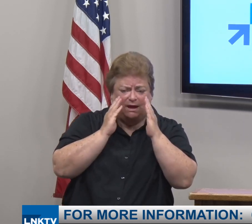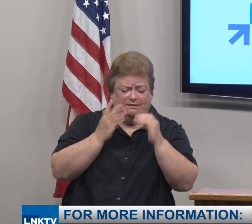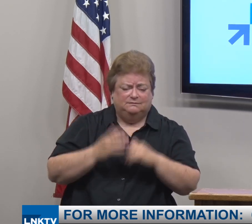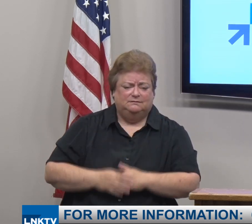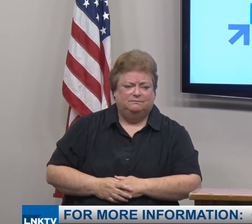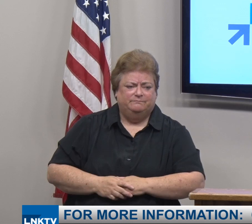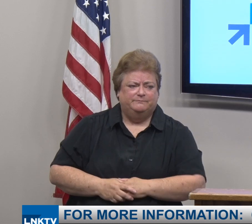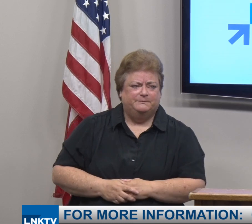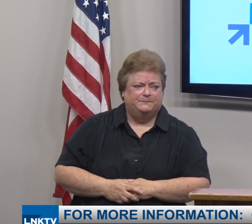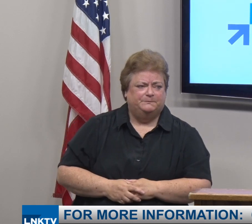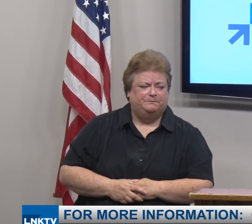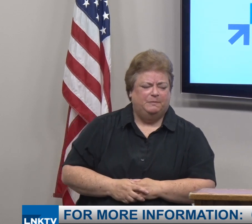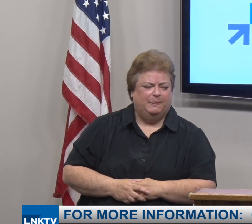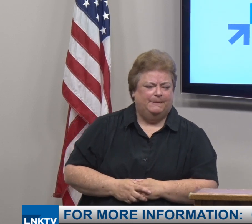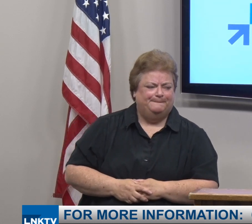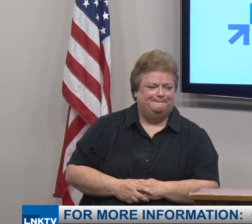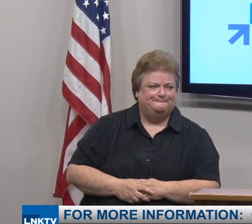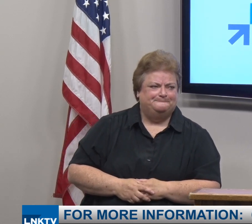question.